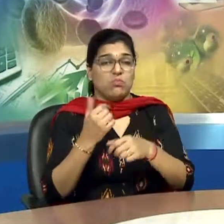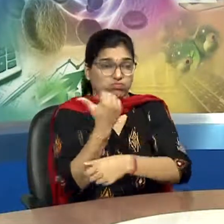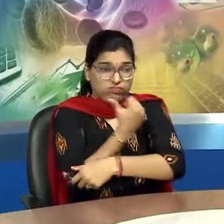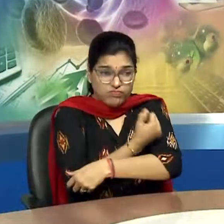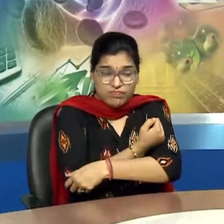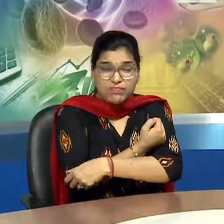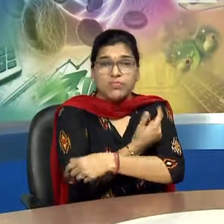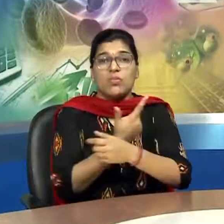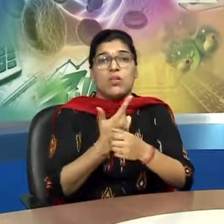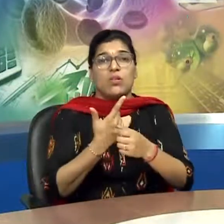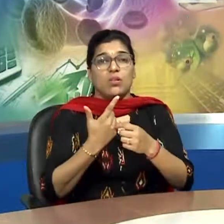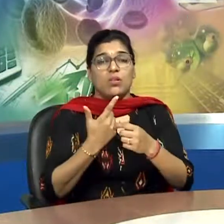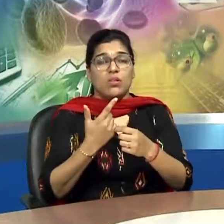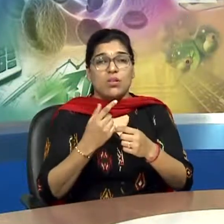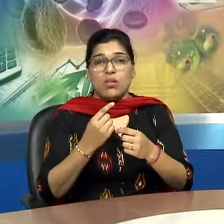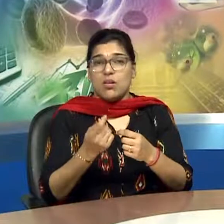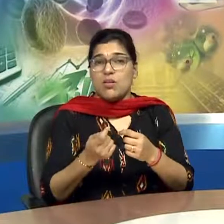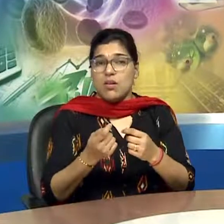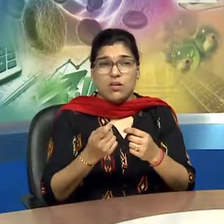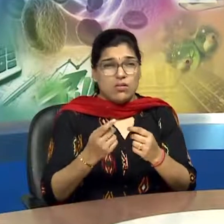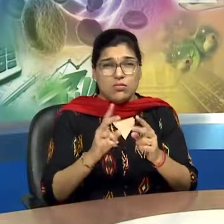This word is drug addiction.